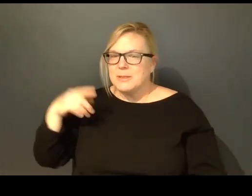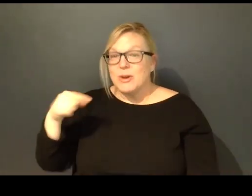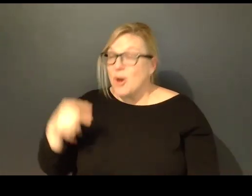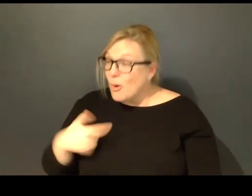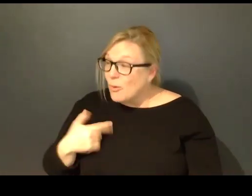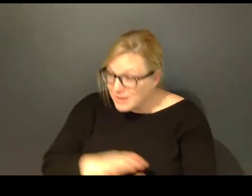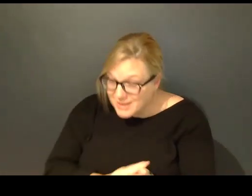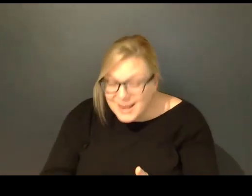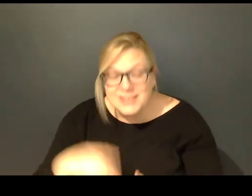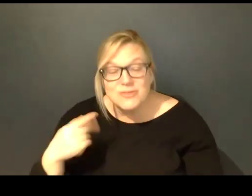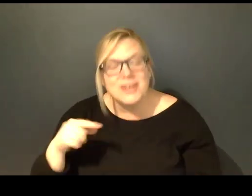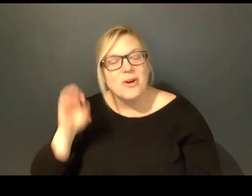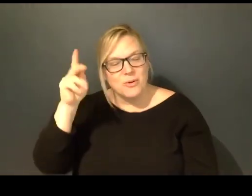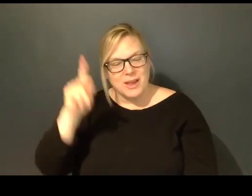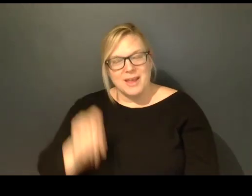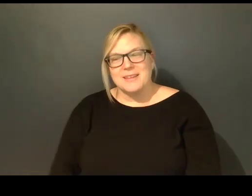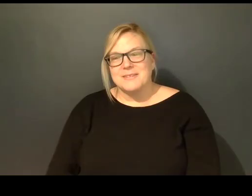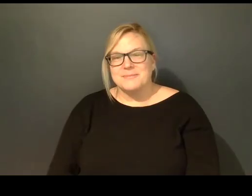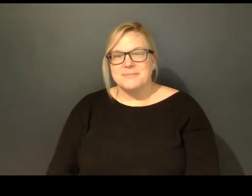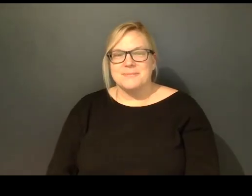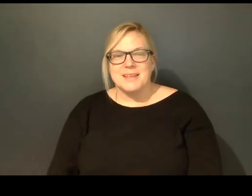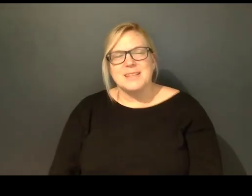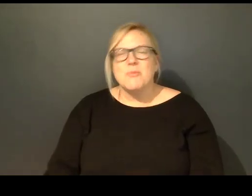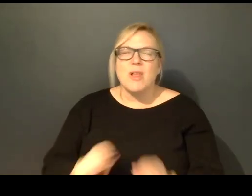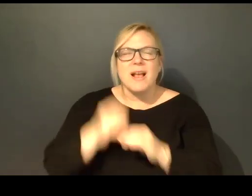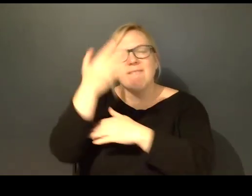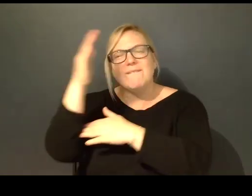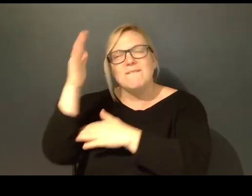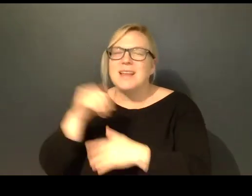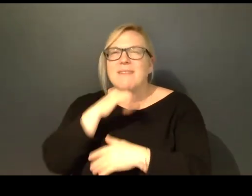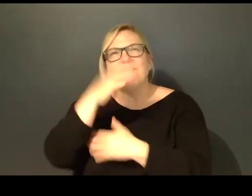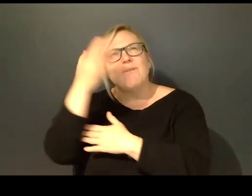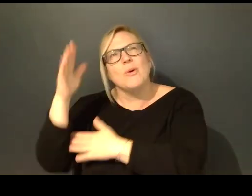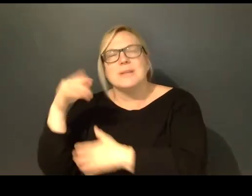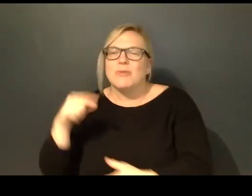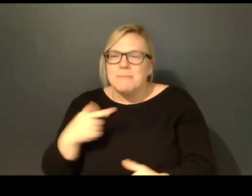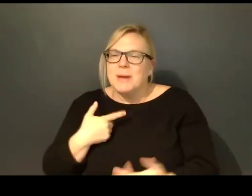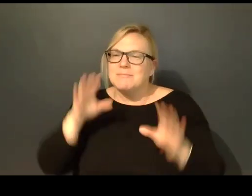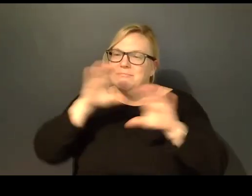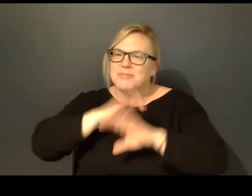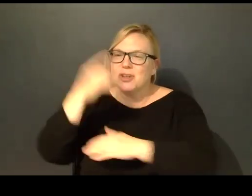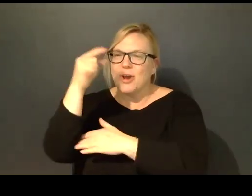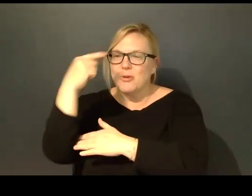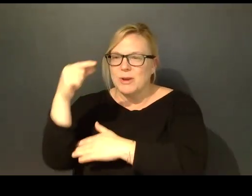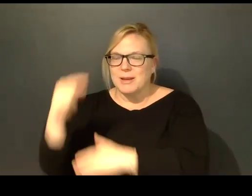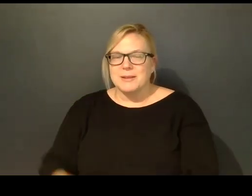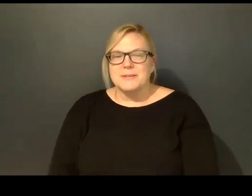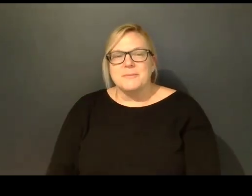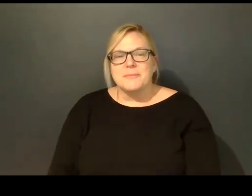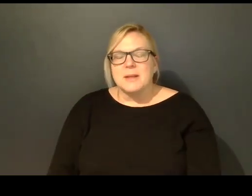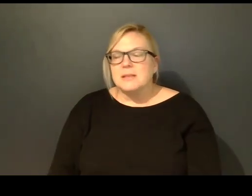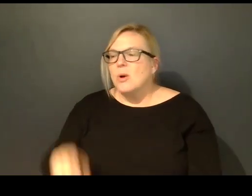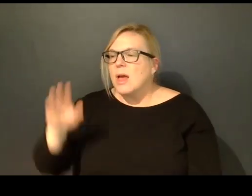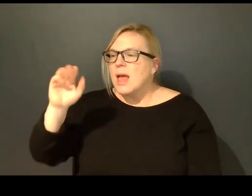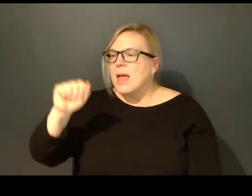green. It is a very nice green. Okay. It's not a forest green. It's not that dark. It's not forest. Yeah. Okay. So the AI